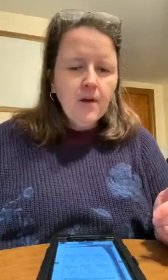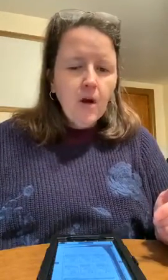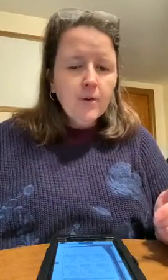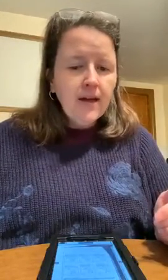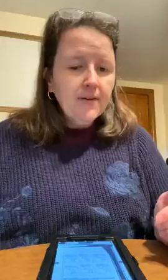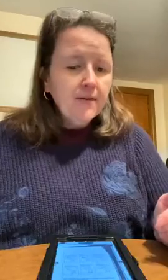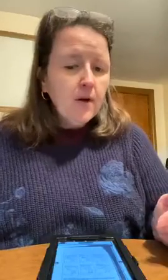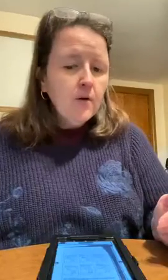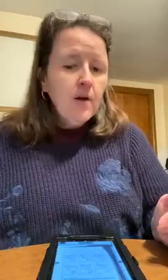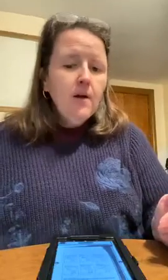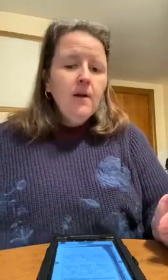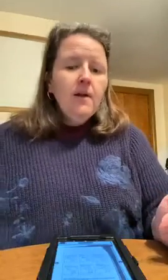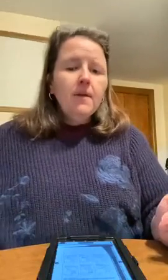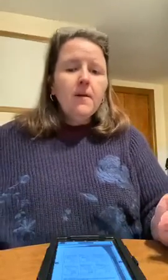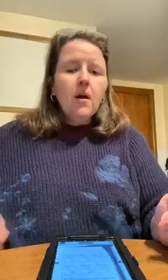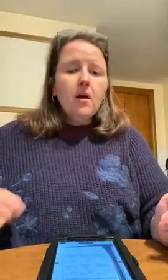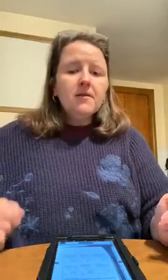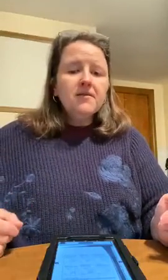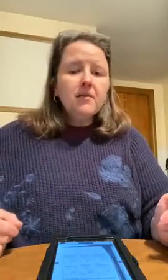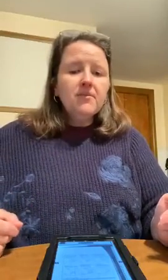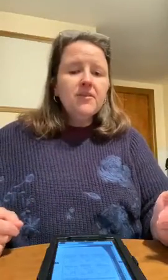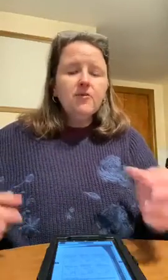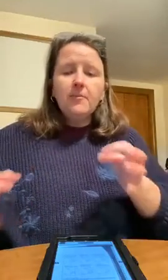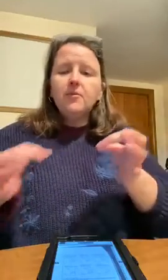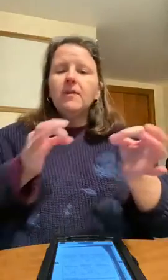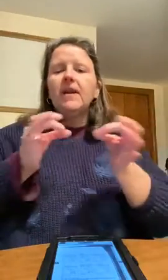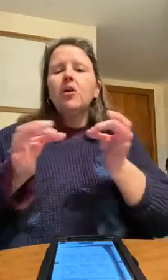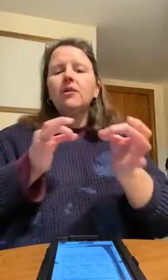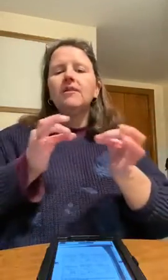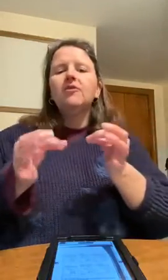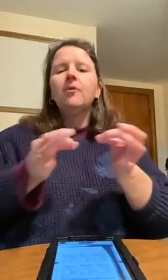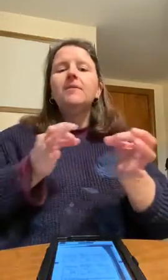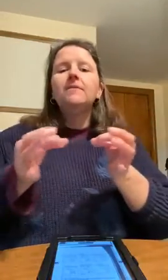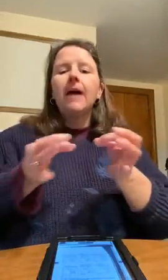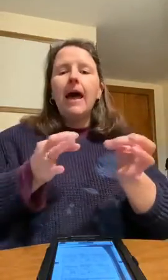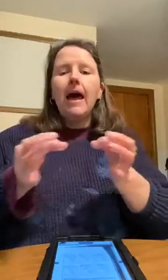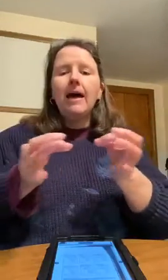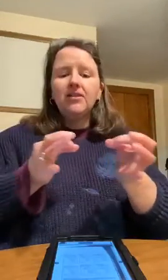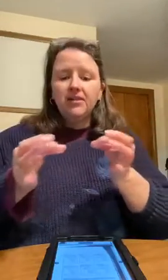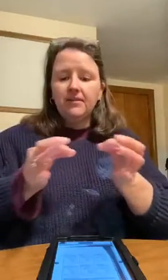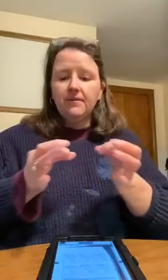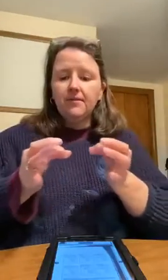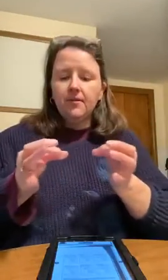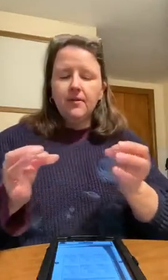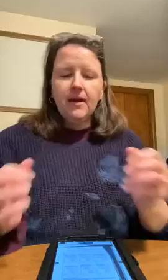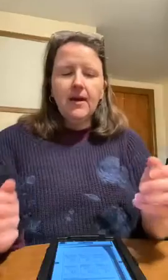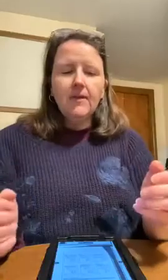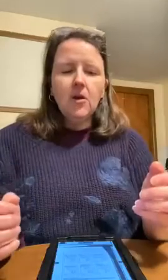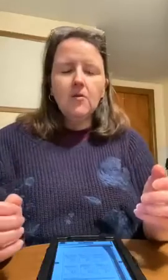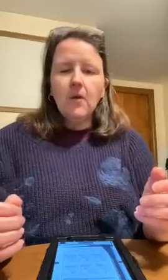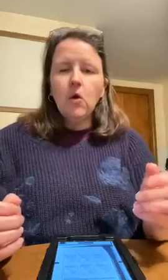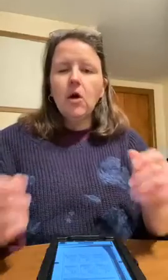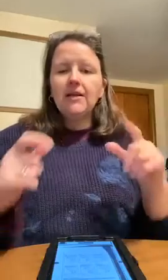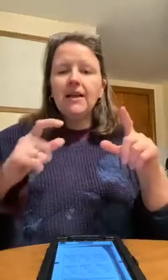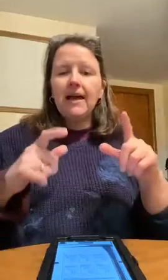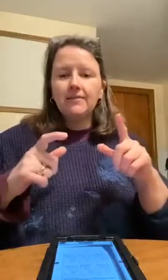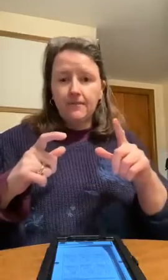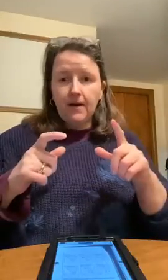Okay, so there are some what they call descriptive adjectives, okay? And they're called classifiers,